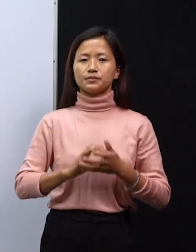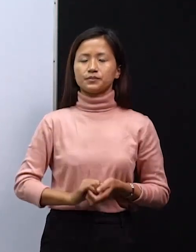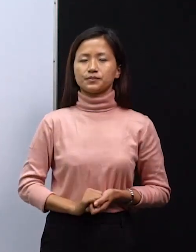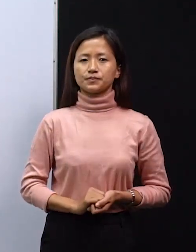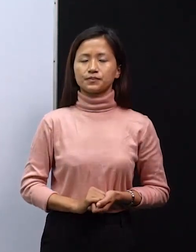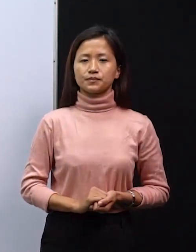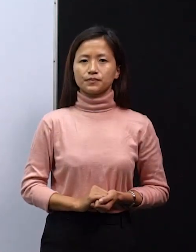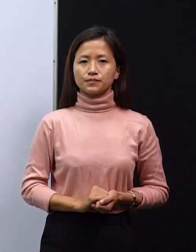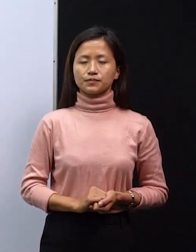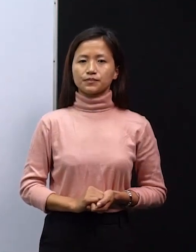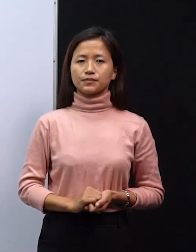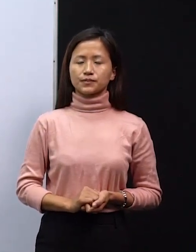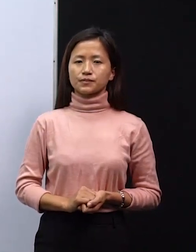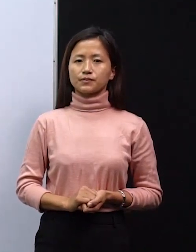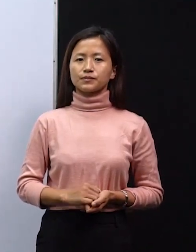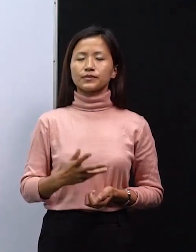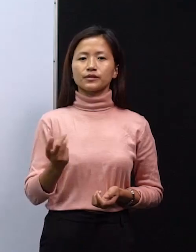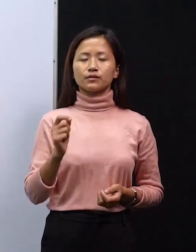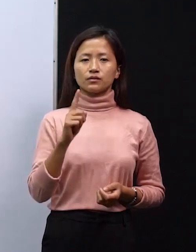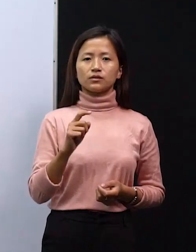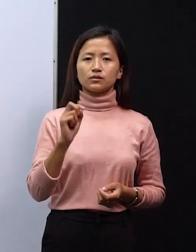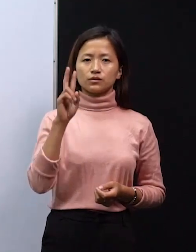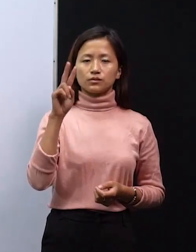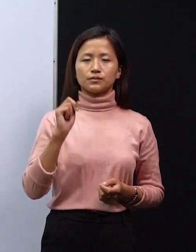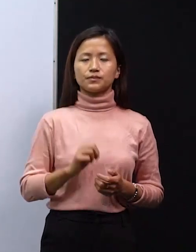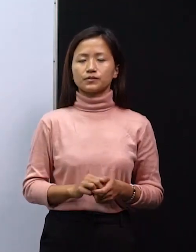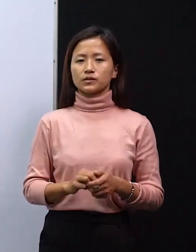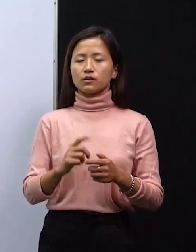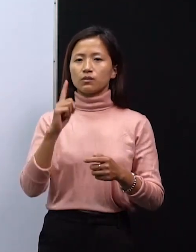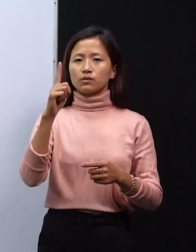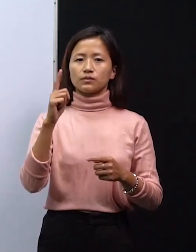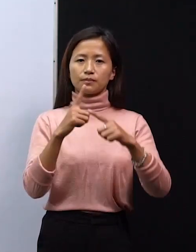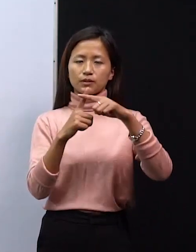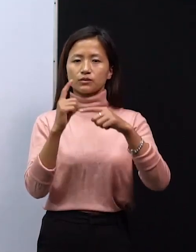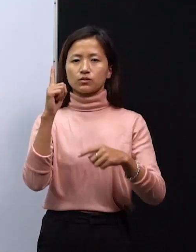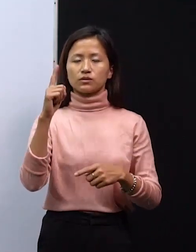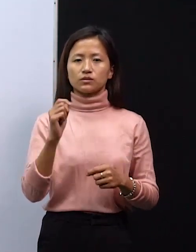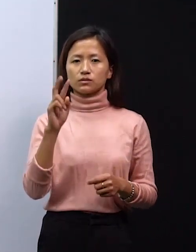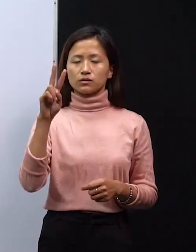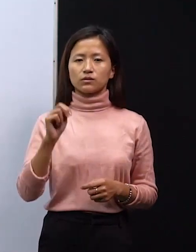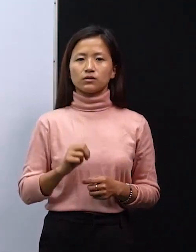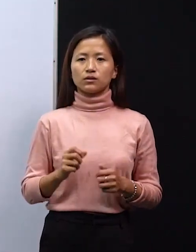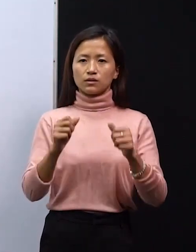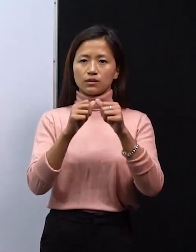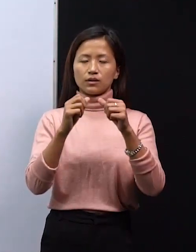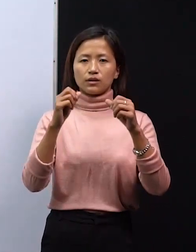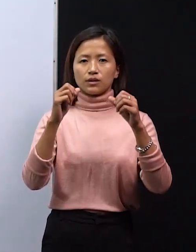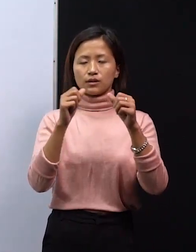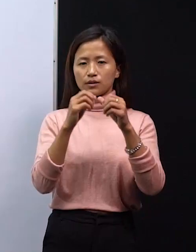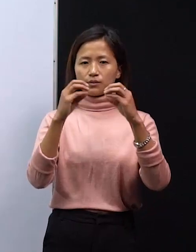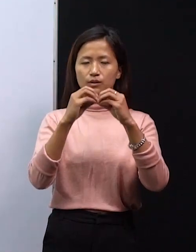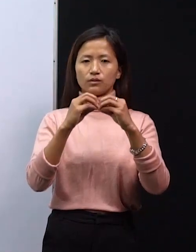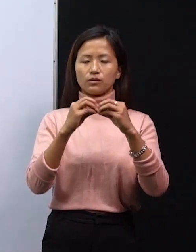no number given means there's a 1. So 1 plus 1 is 2. And your AB will be written